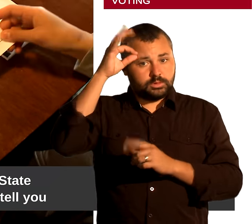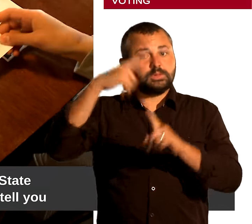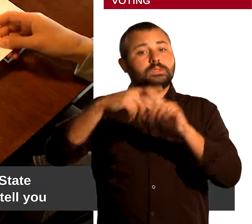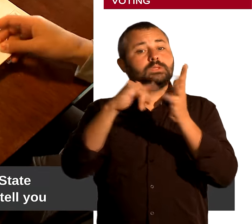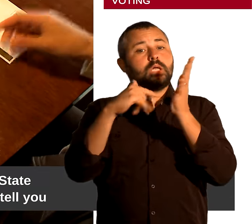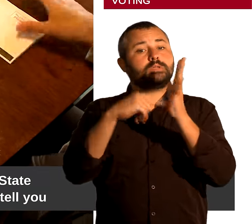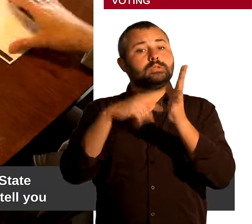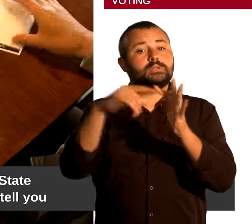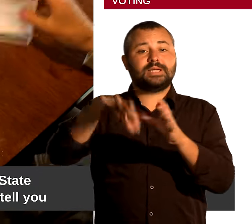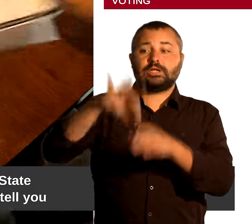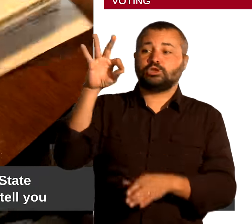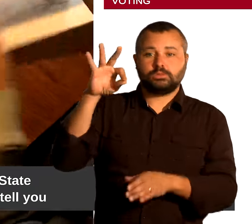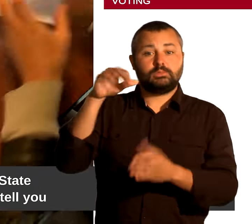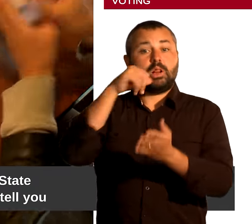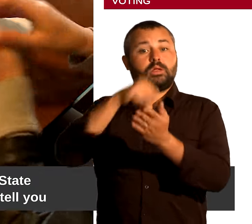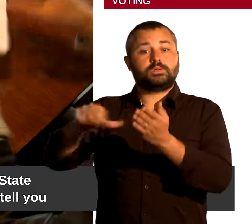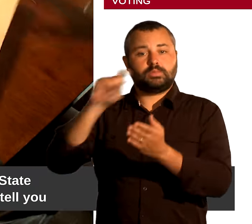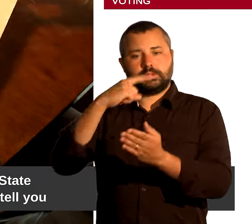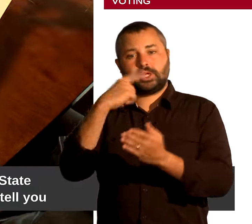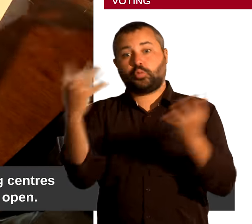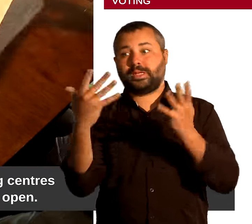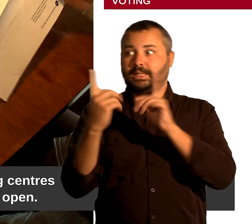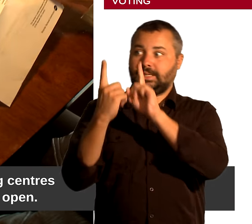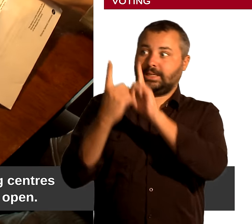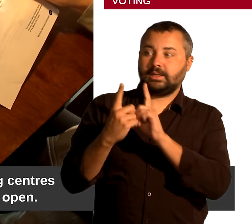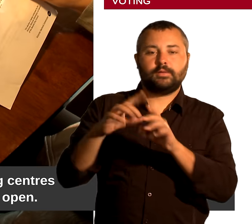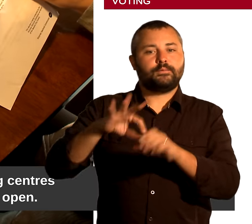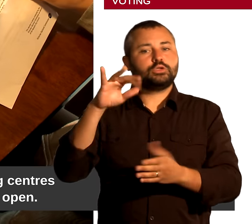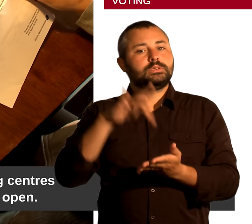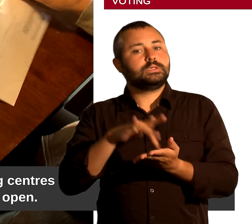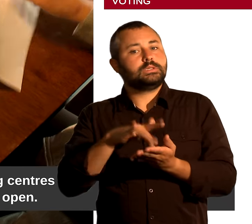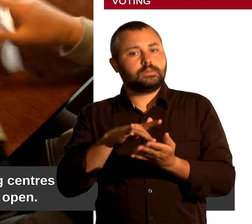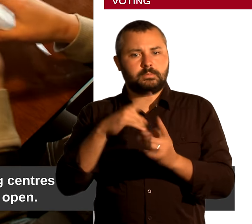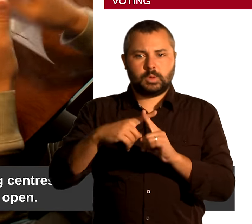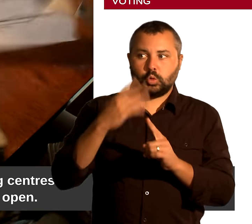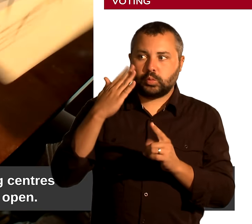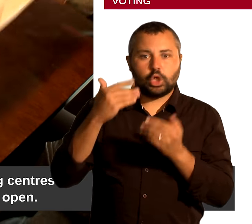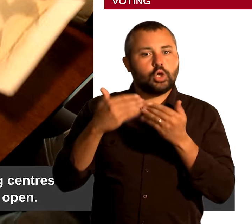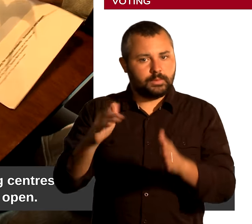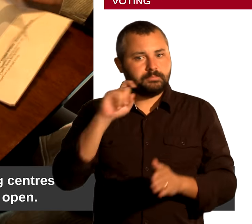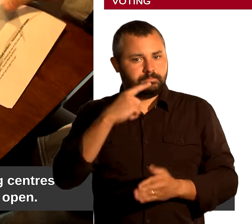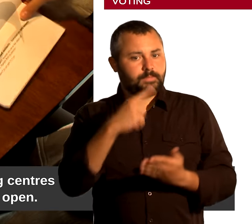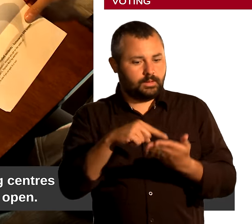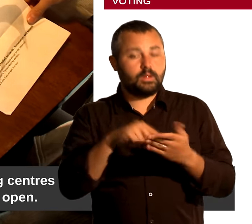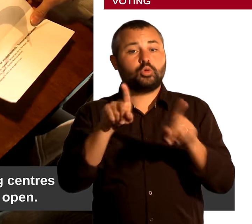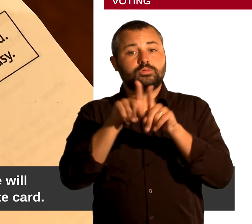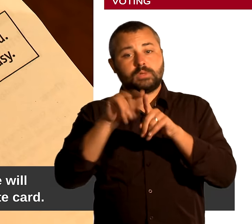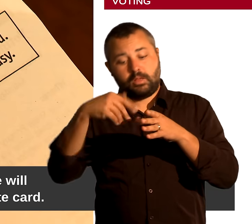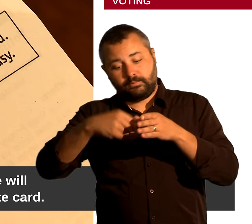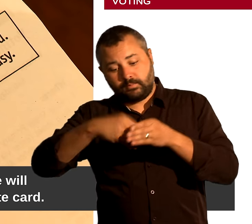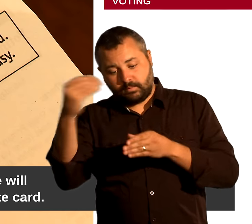For local, council and state elections, the letter will tell you where your nearest voting centres are and when they're open.